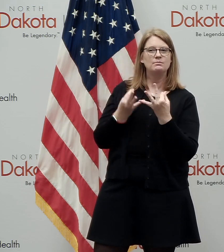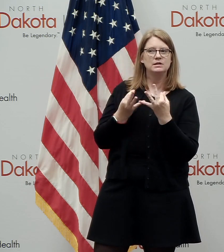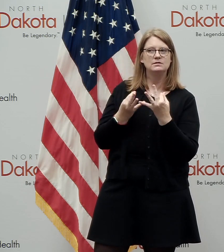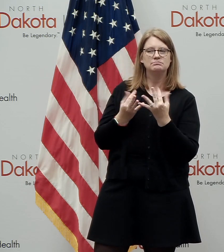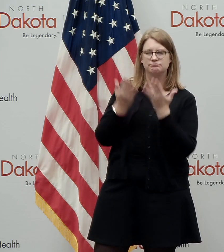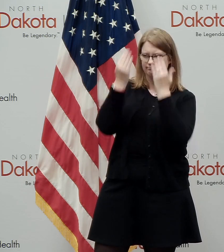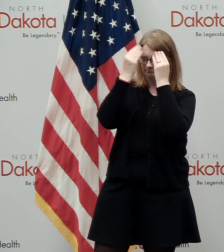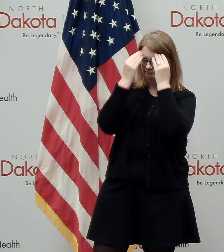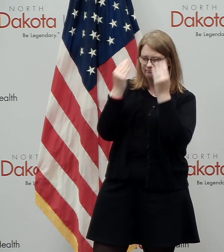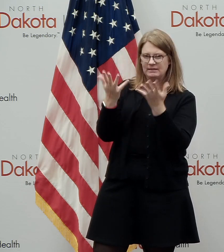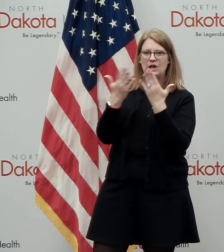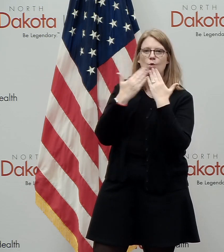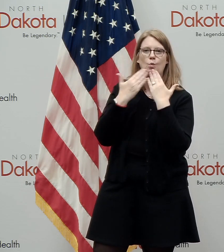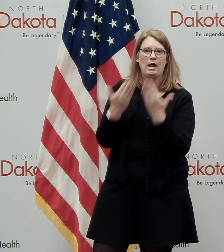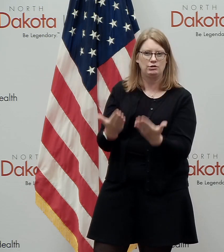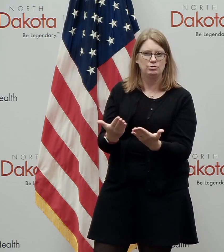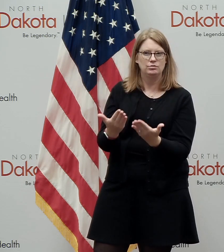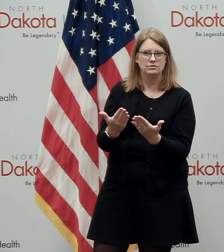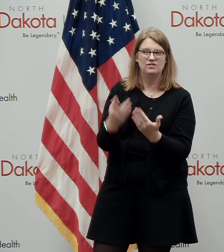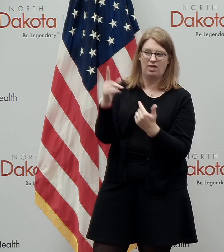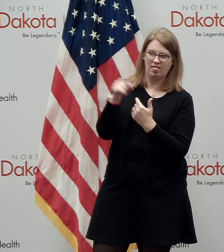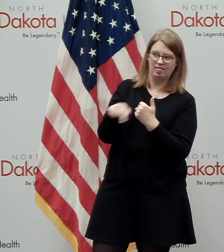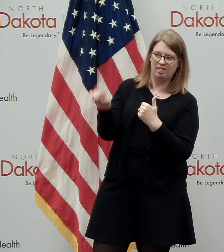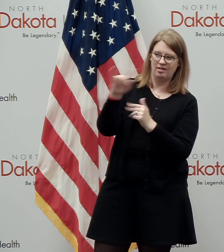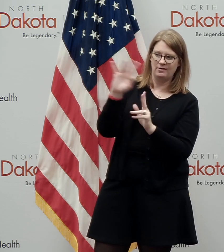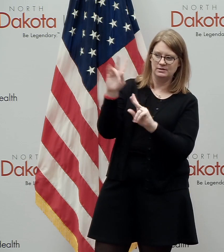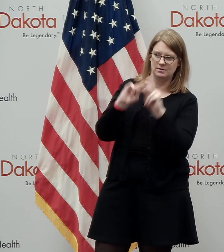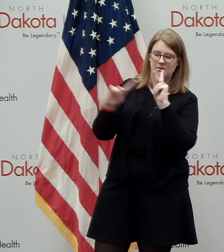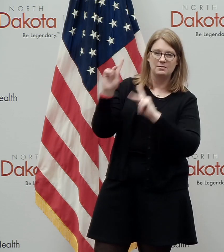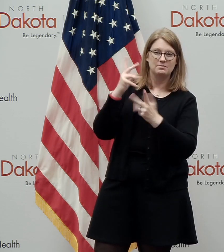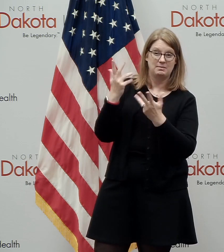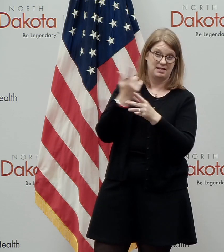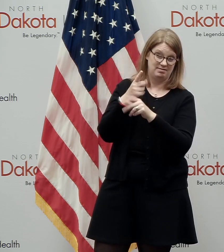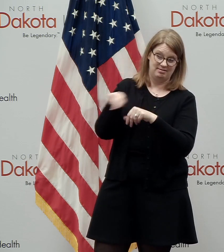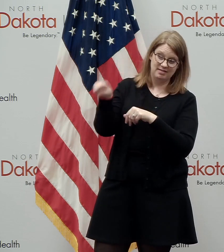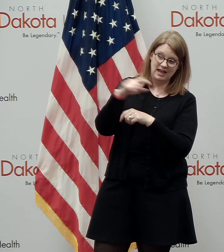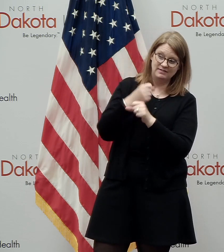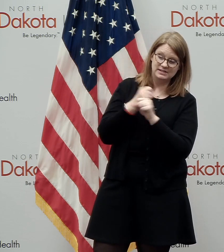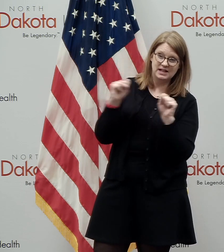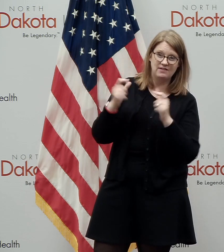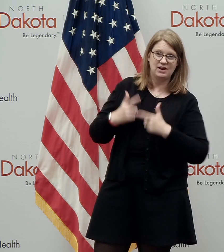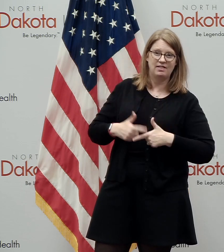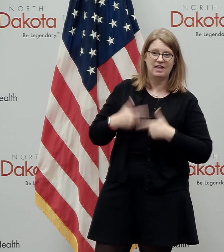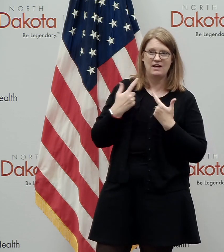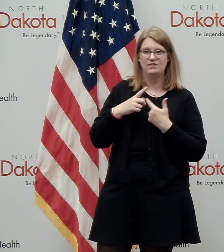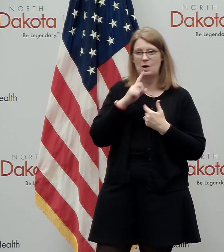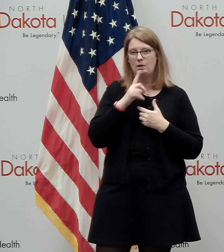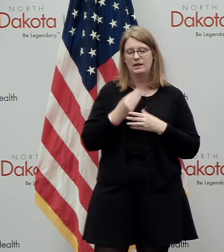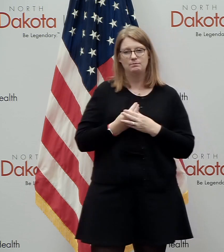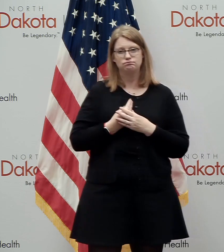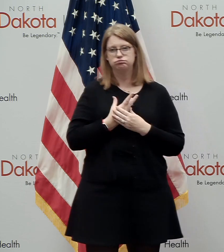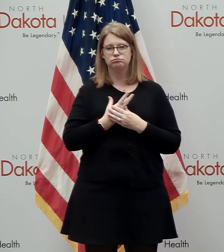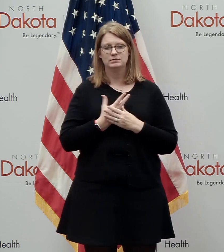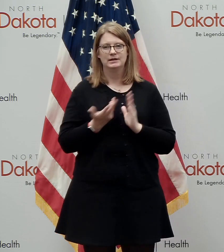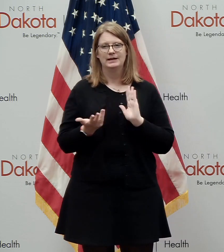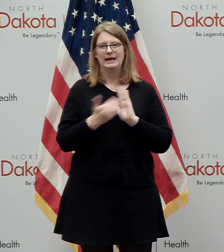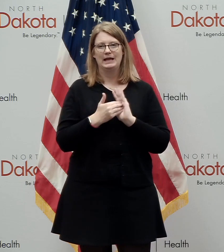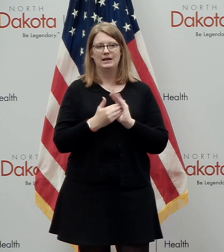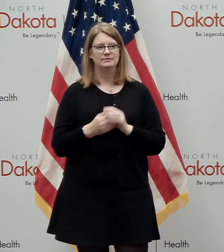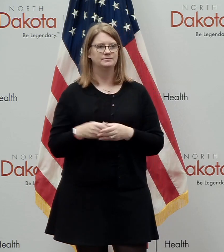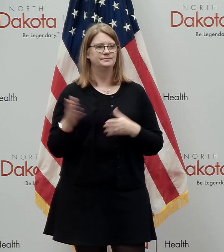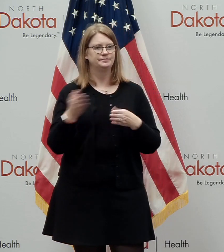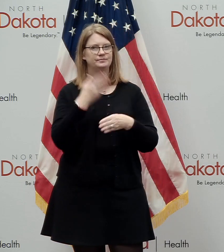your gratitude for those individuals who they might have saved a life and rekindled the flame within them. So that concludes